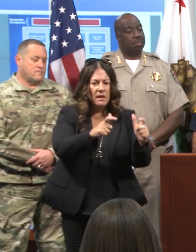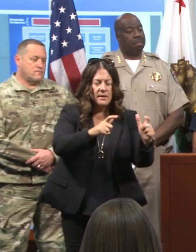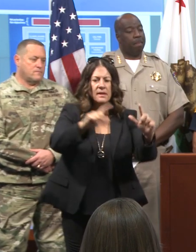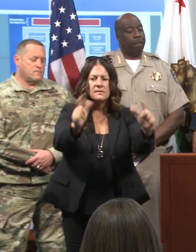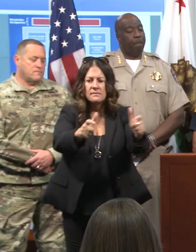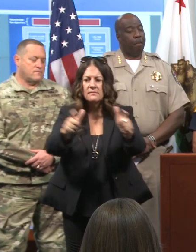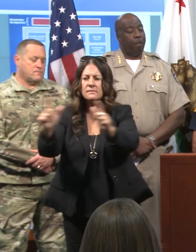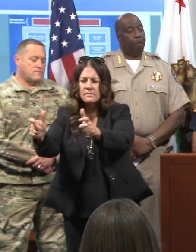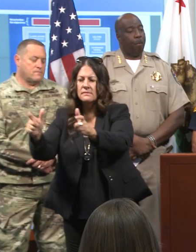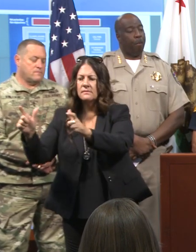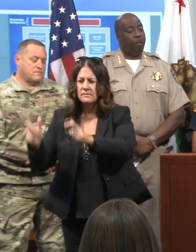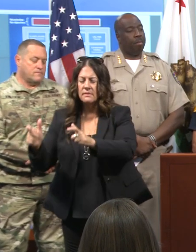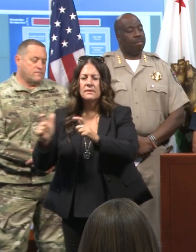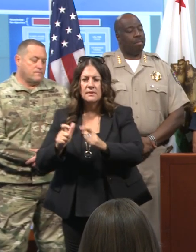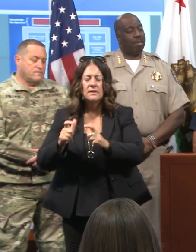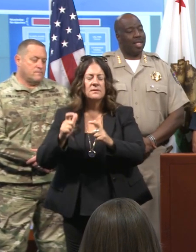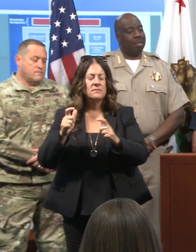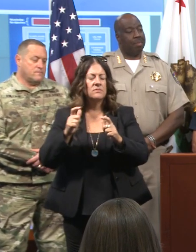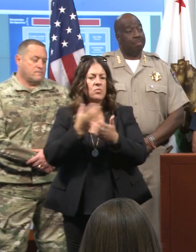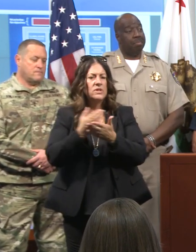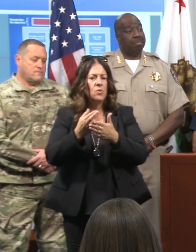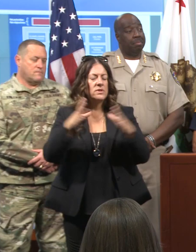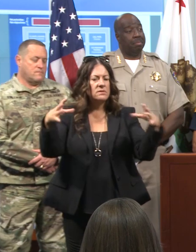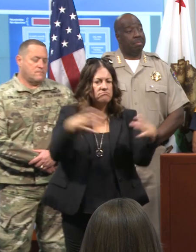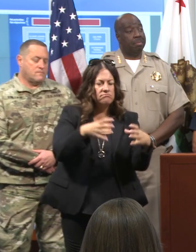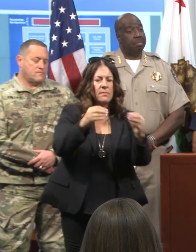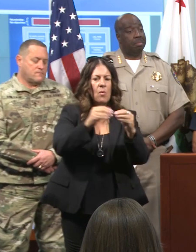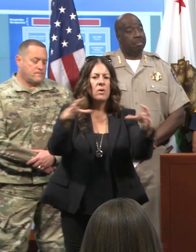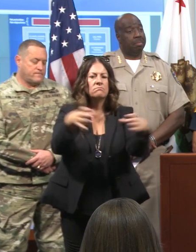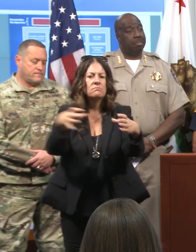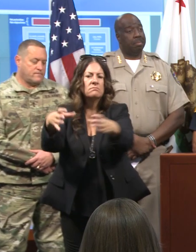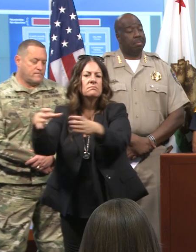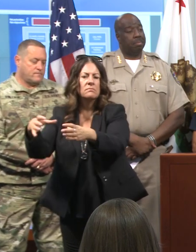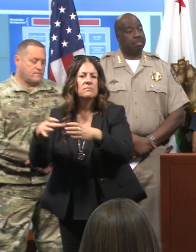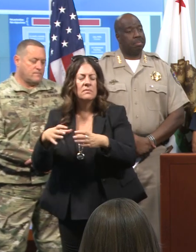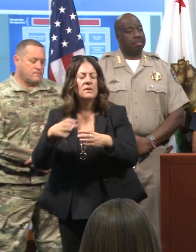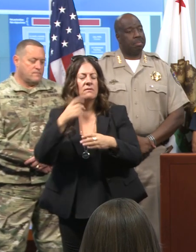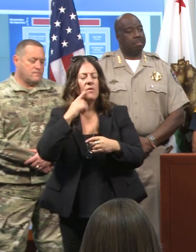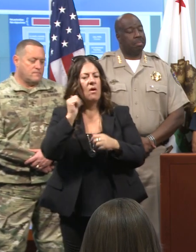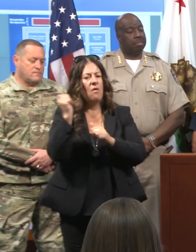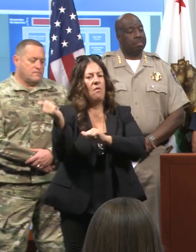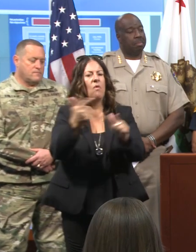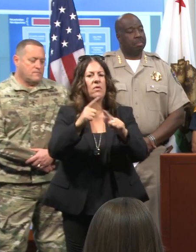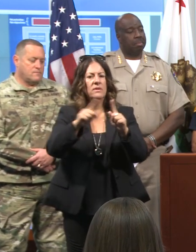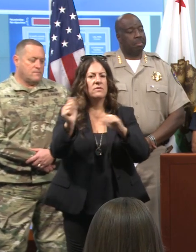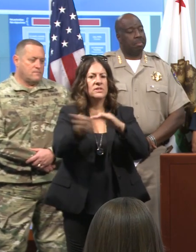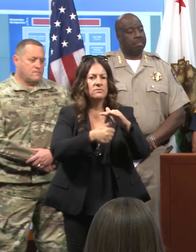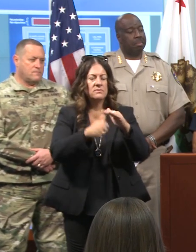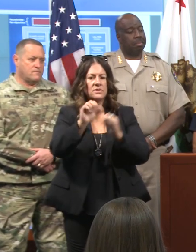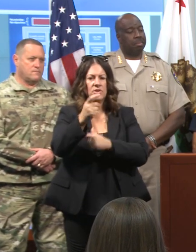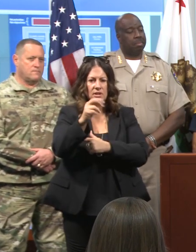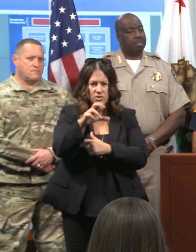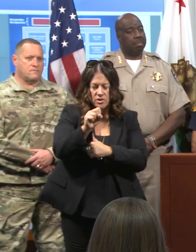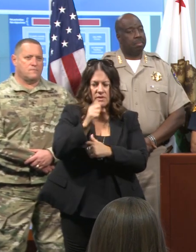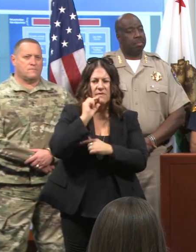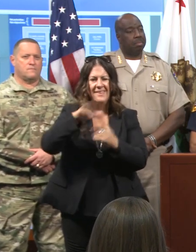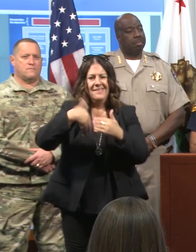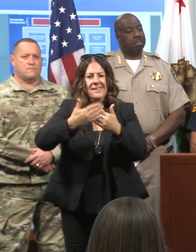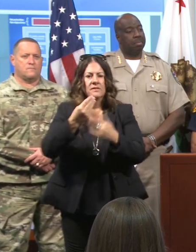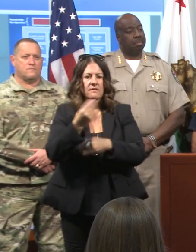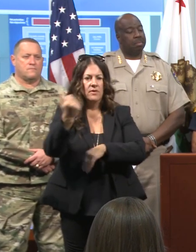smaller footprint and better services for those shelters as we move over the next several